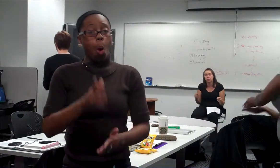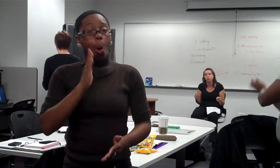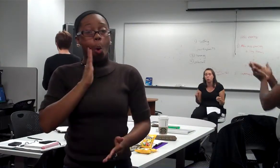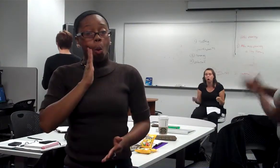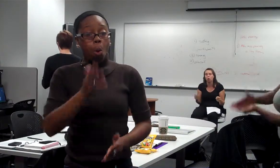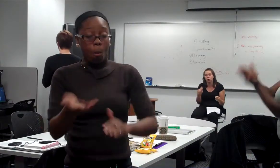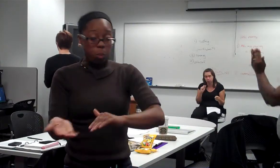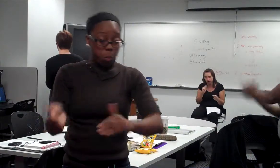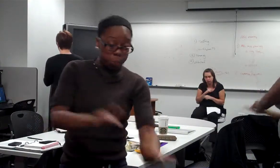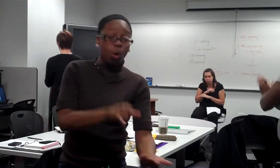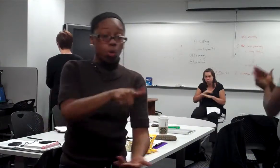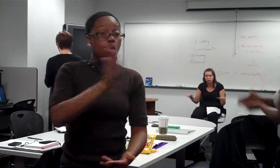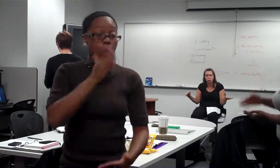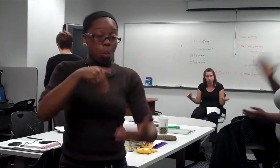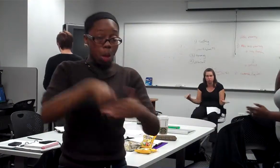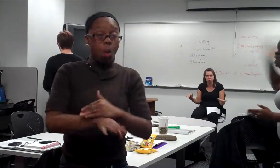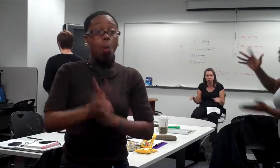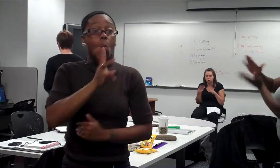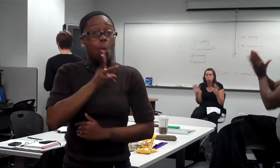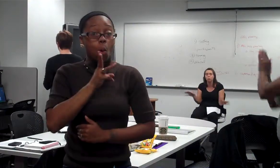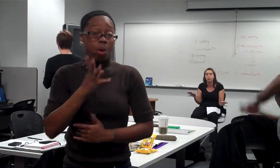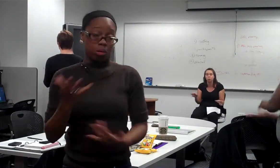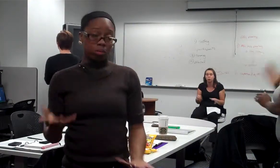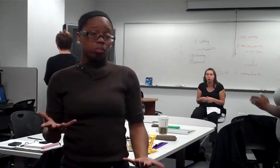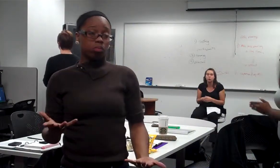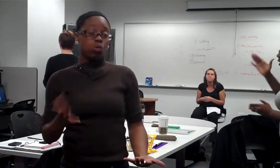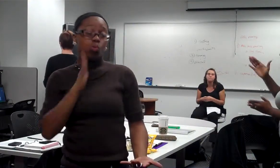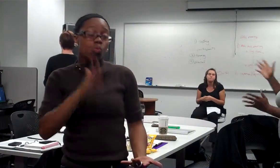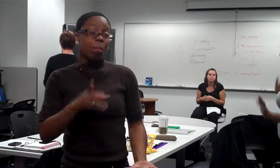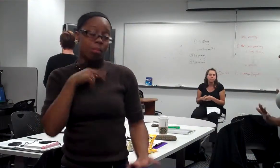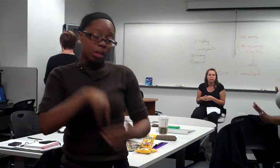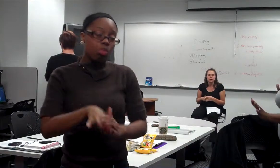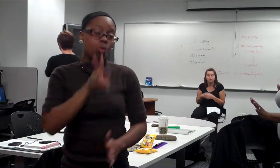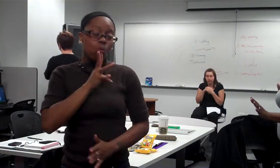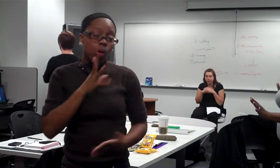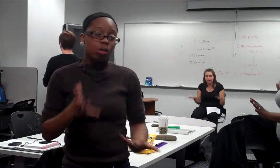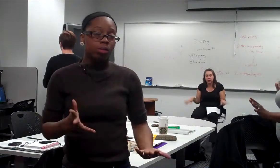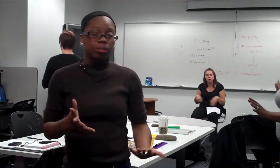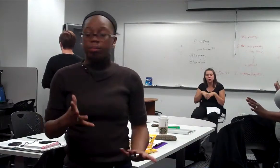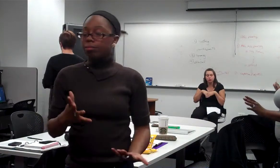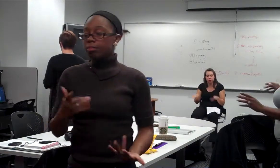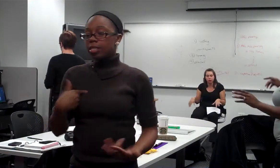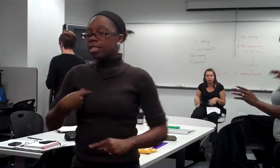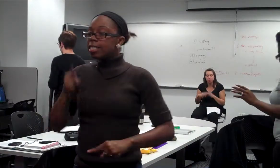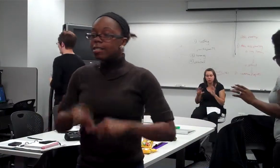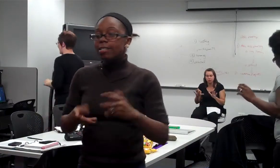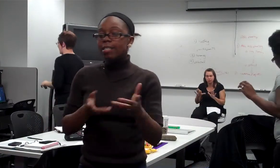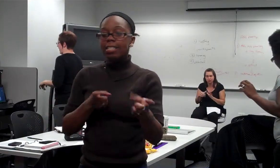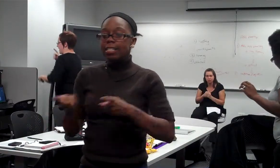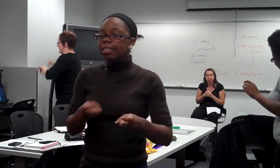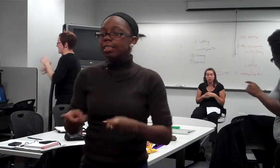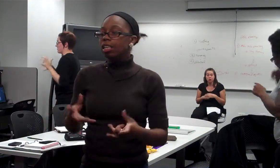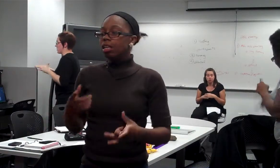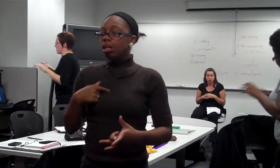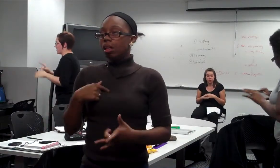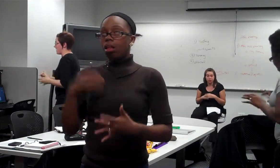in the water. There's no question about it. You will be in the water. He's like, I can't handle it, all this stuff. So I'm